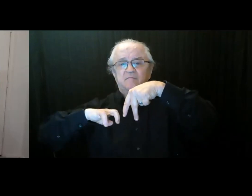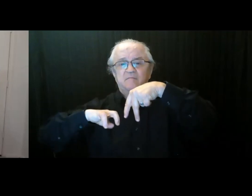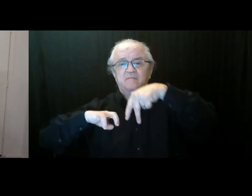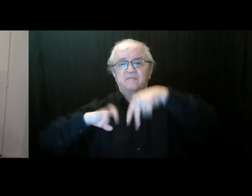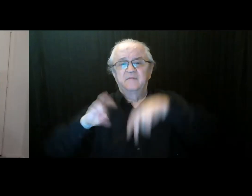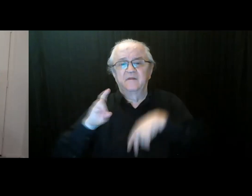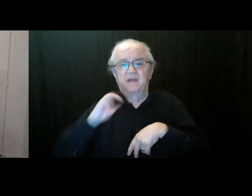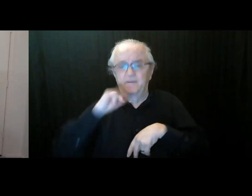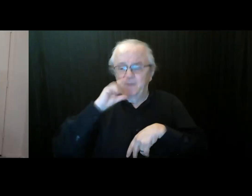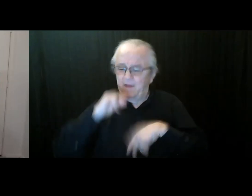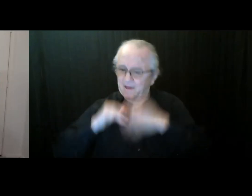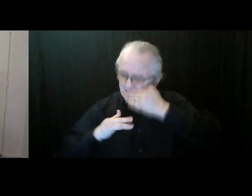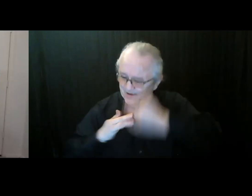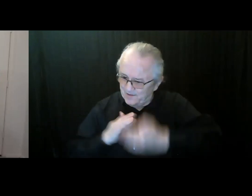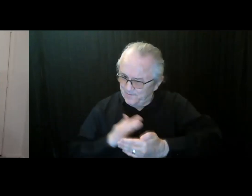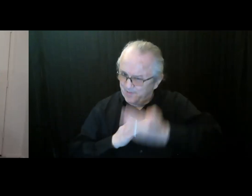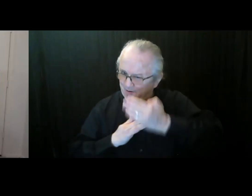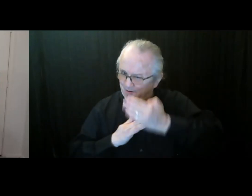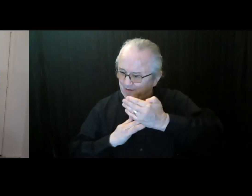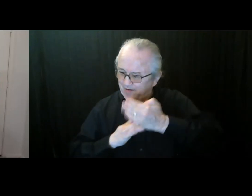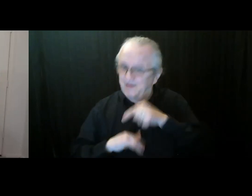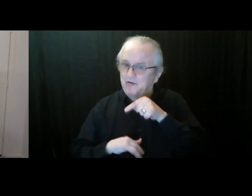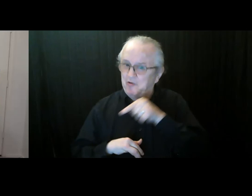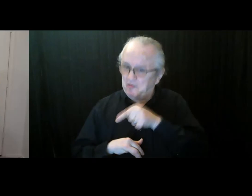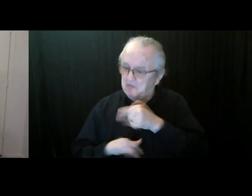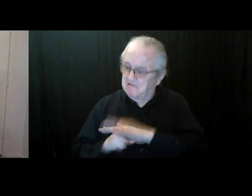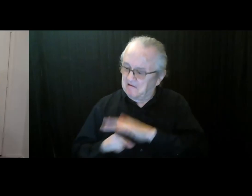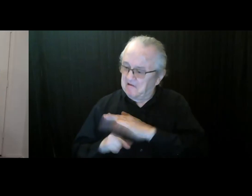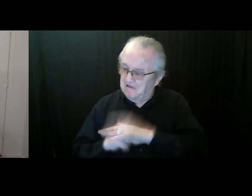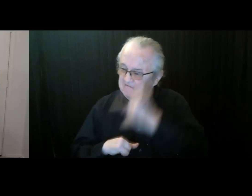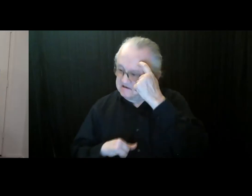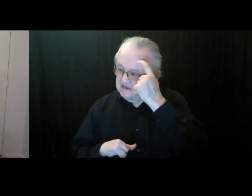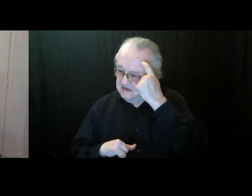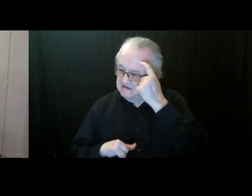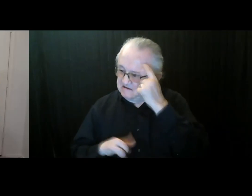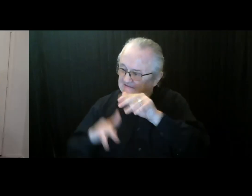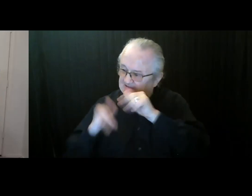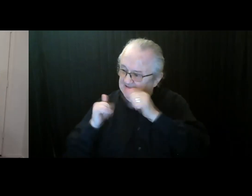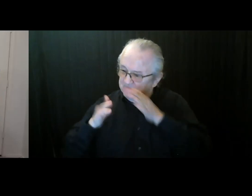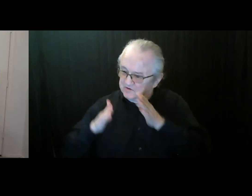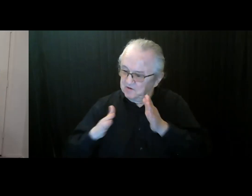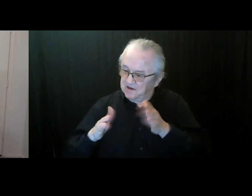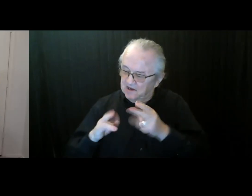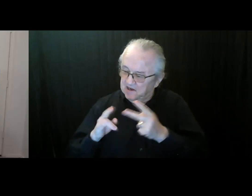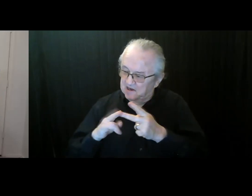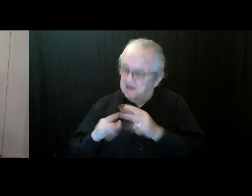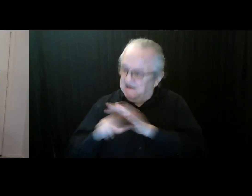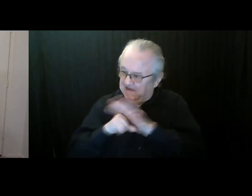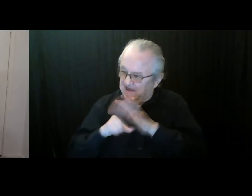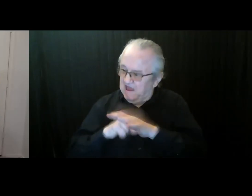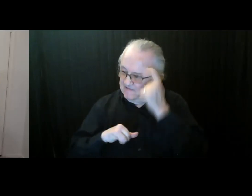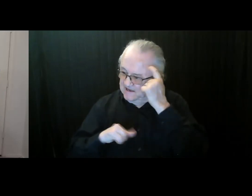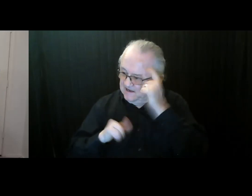Well, good morning. I see you had enough sense to get in out of the street and enough sense to come in out of the rain.